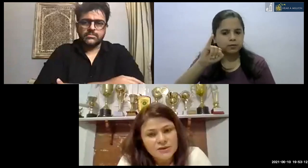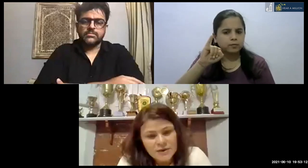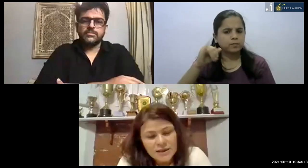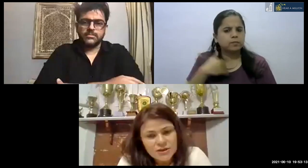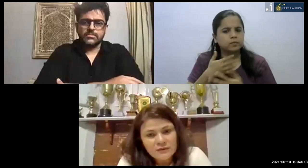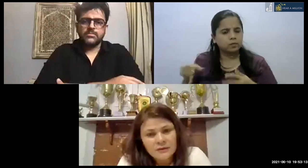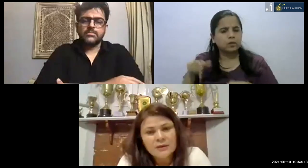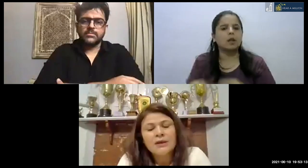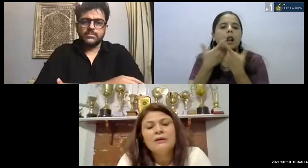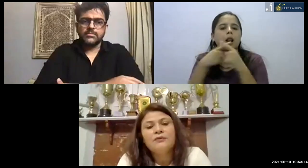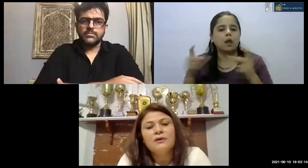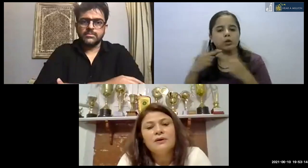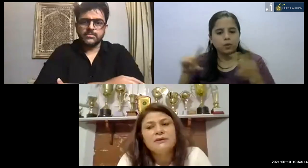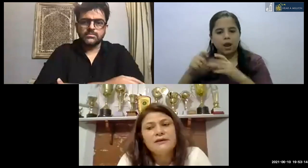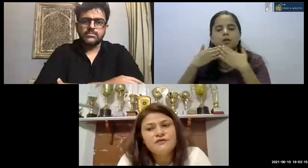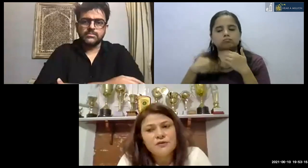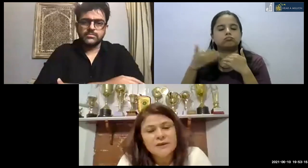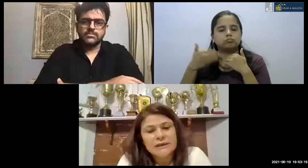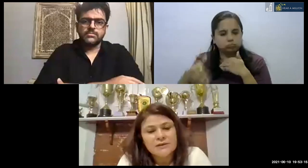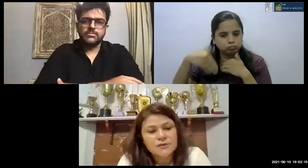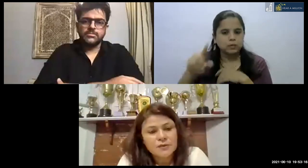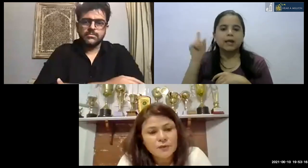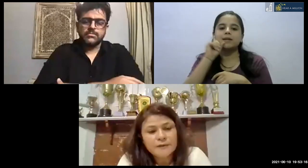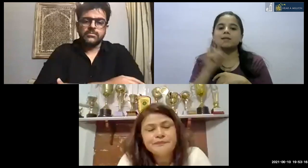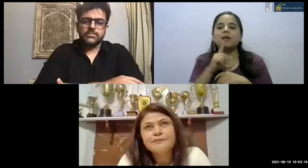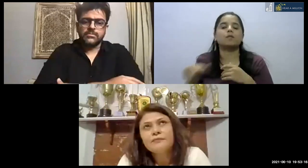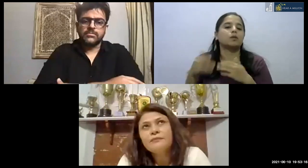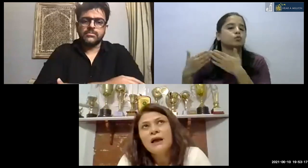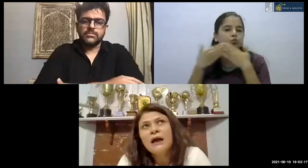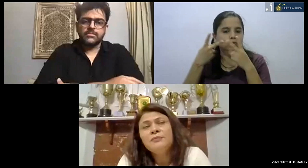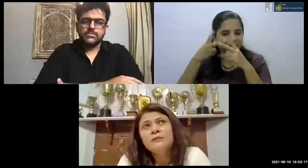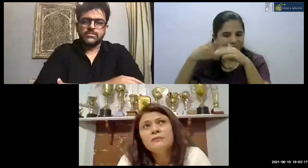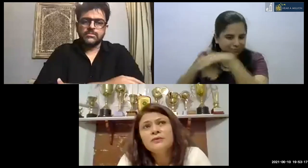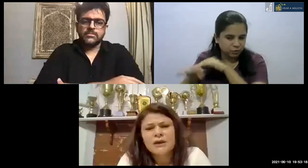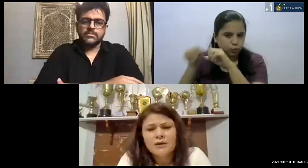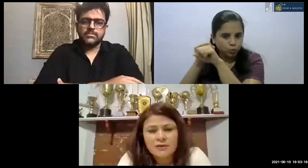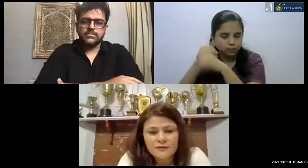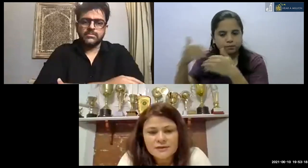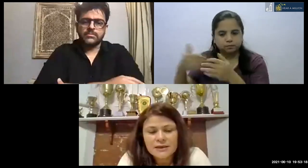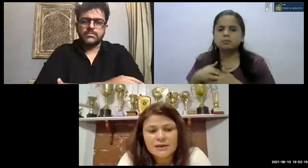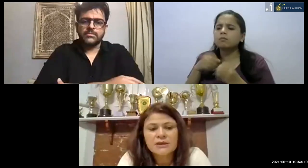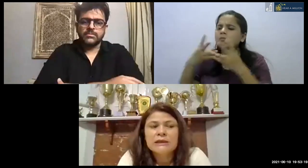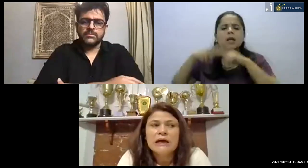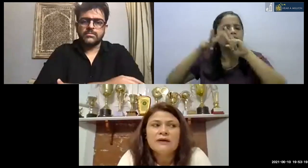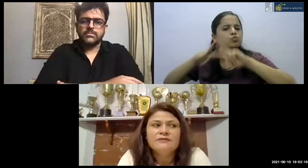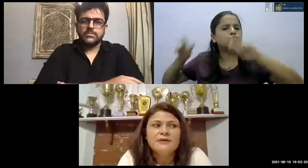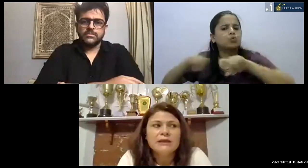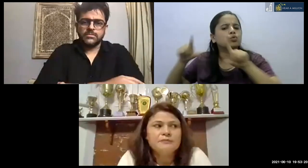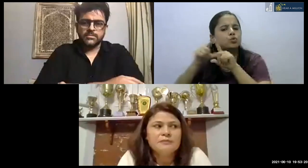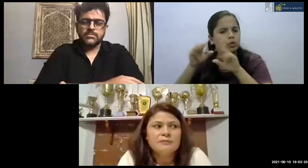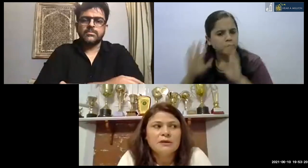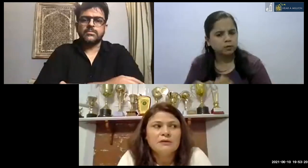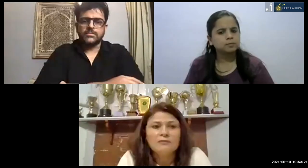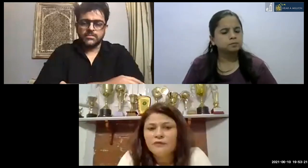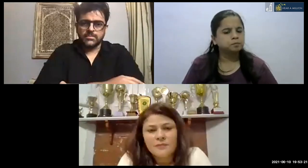bilingual education for deaf children in school. I've been doing a lot of research. I've